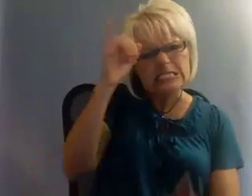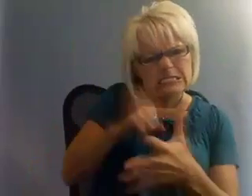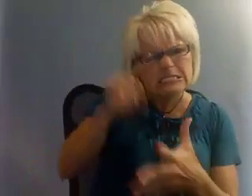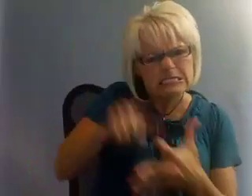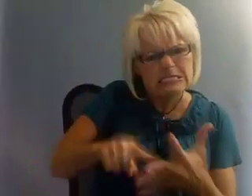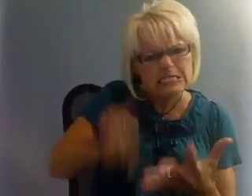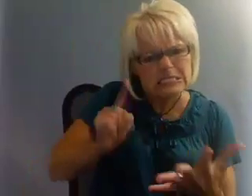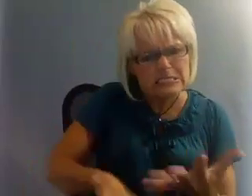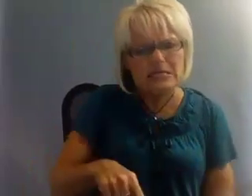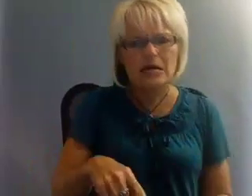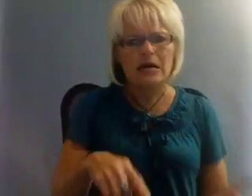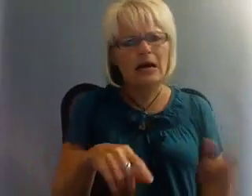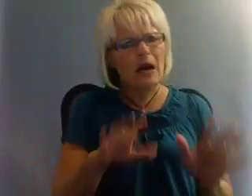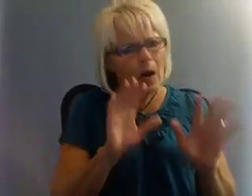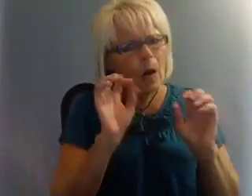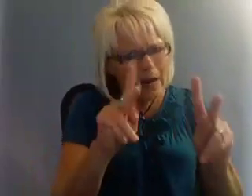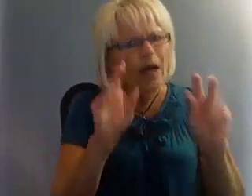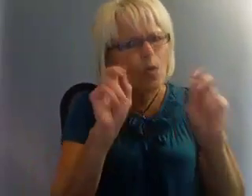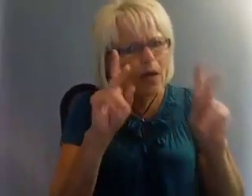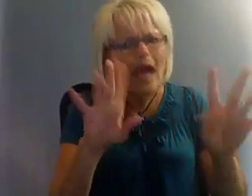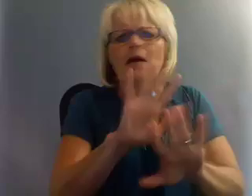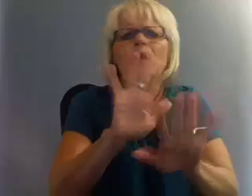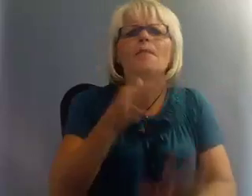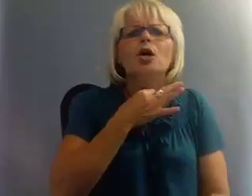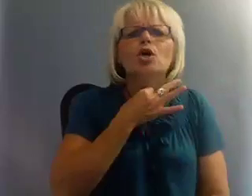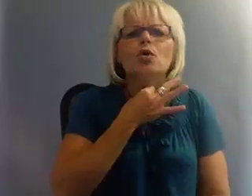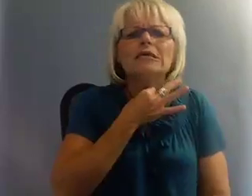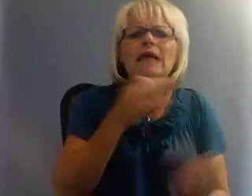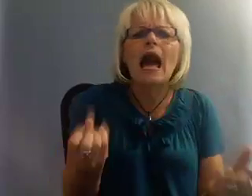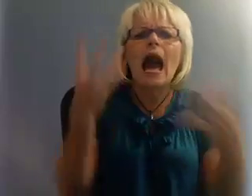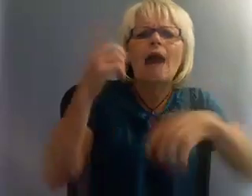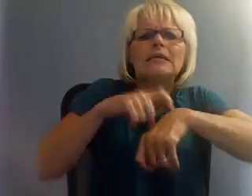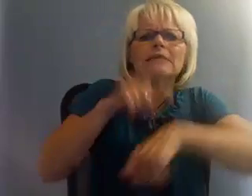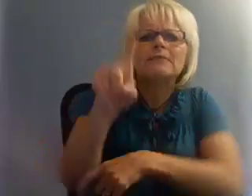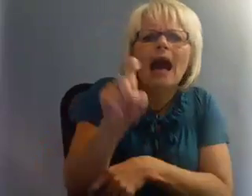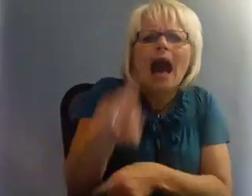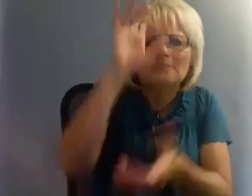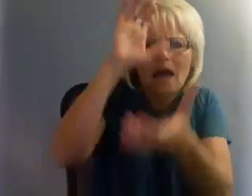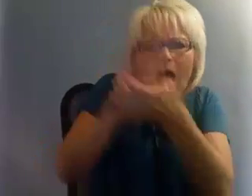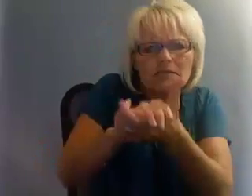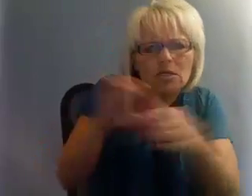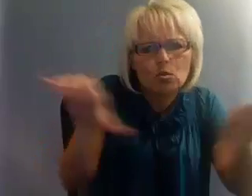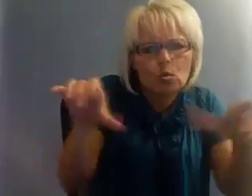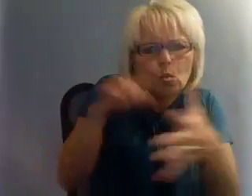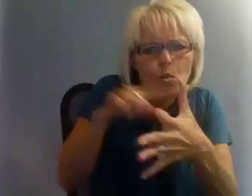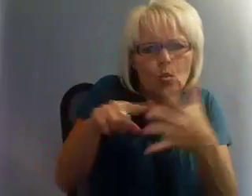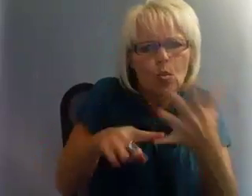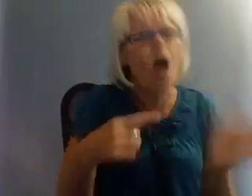And I asked the same question, okay. But how many times do you ask him to do it? Once. I said, why? Why won't you ask